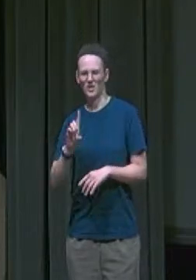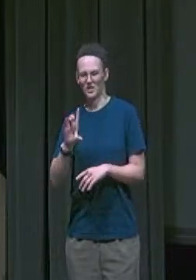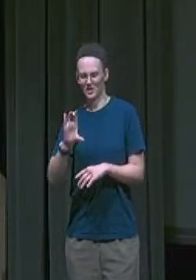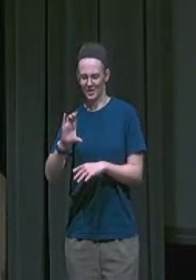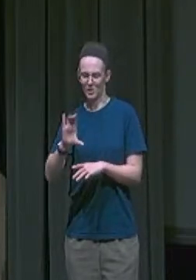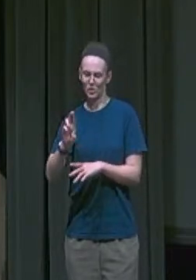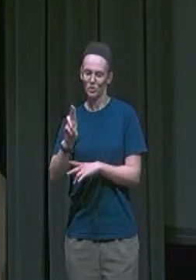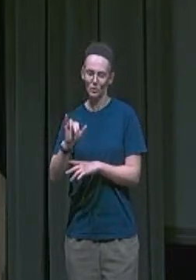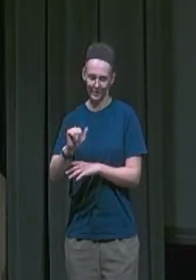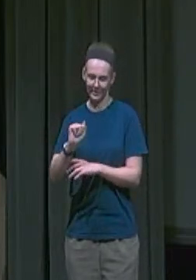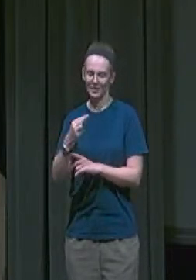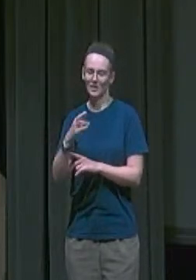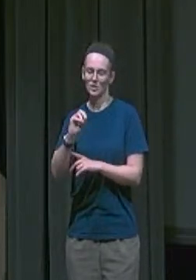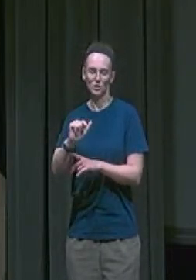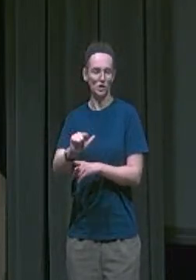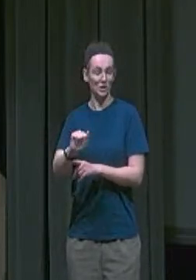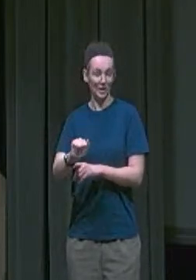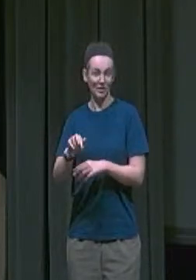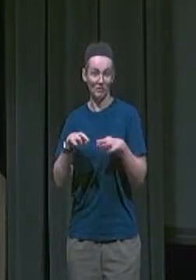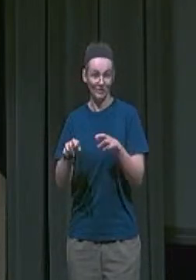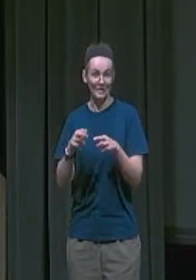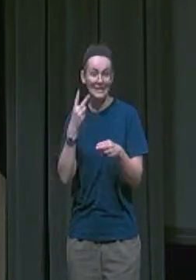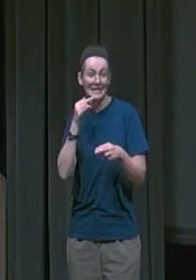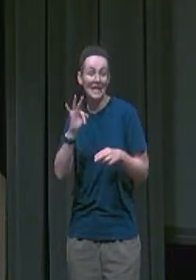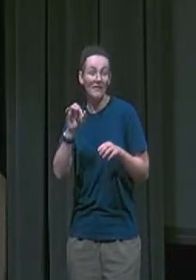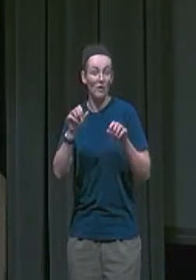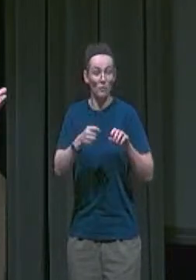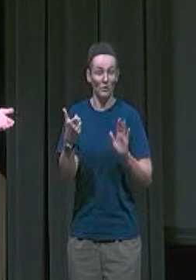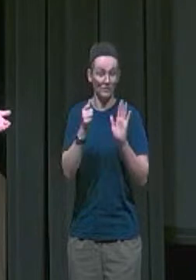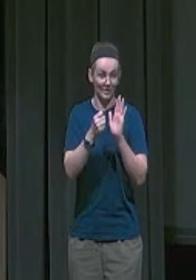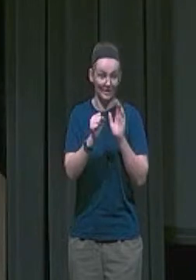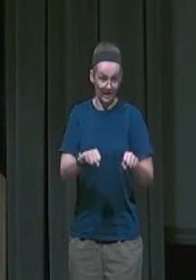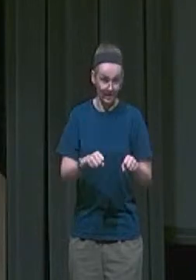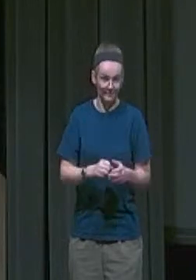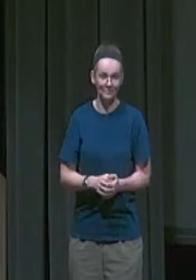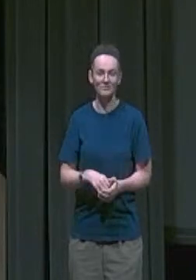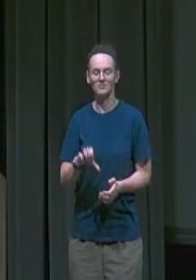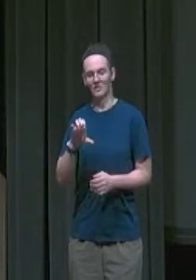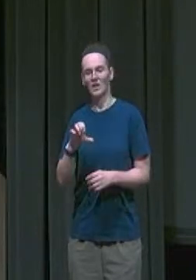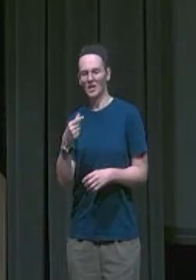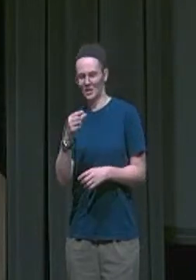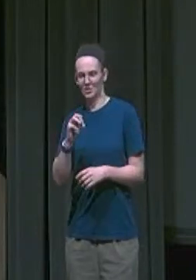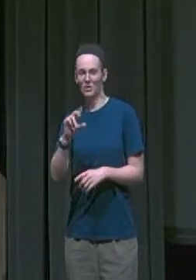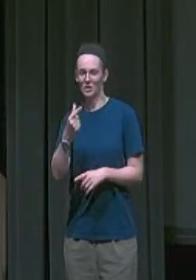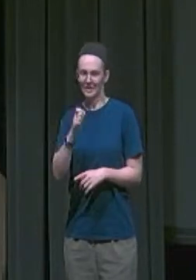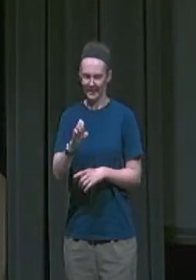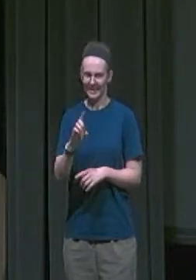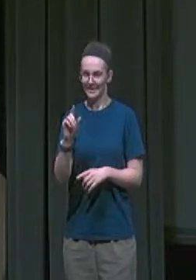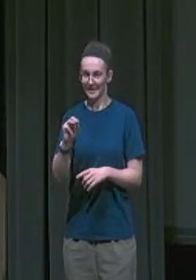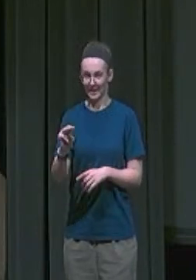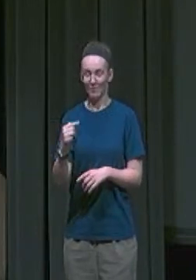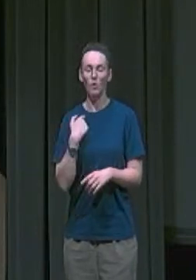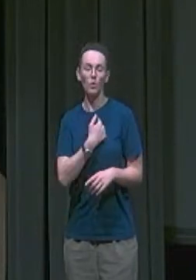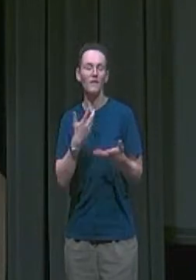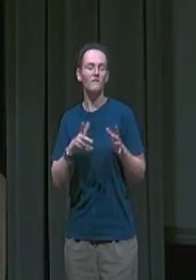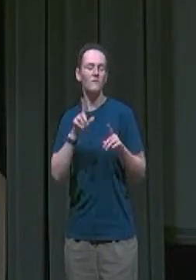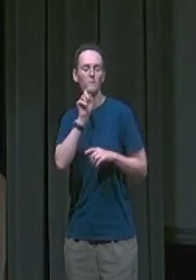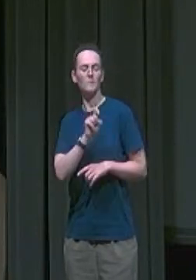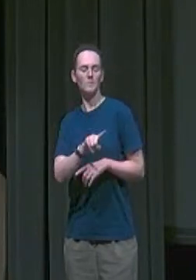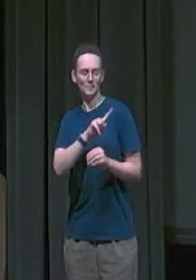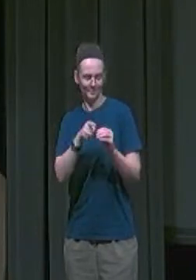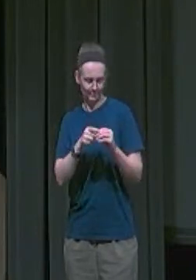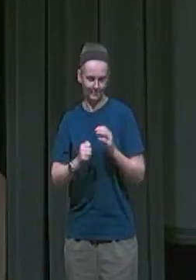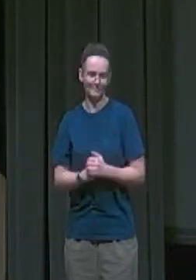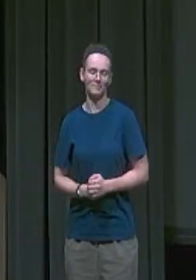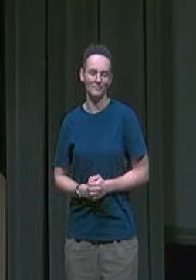be removed. And the Gorge Dam, being a dam on the lower Cuyahoga River, was one of those we asked a question about. So